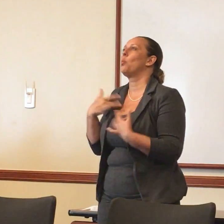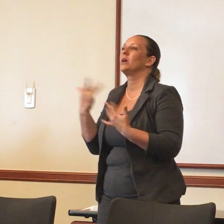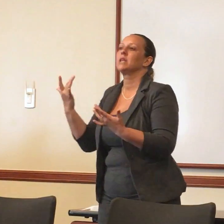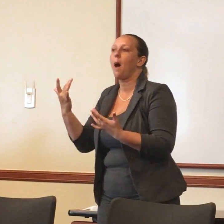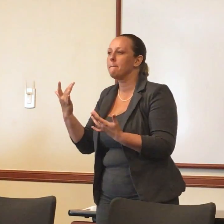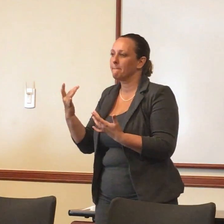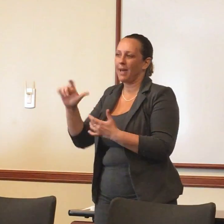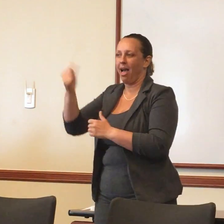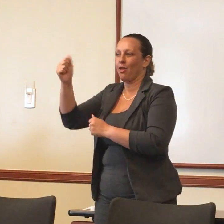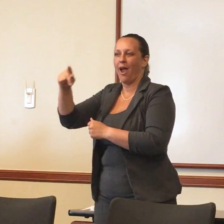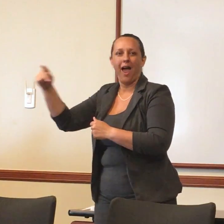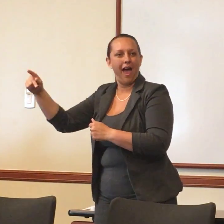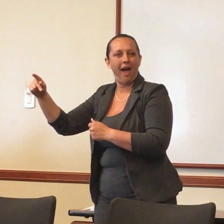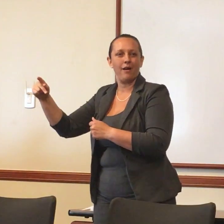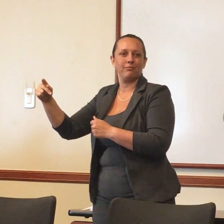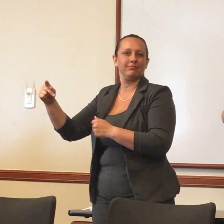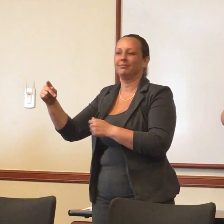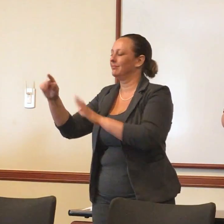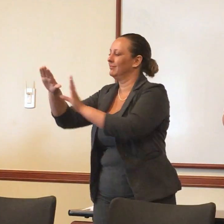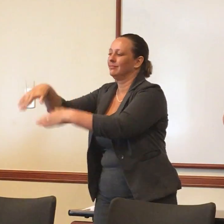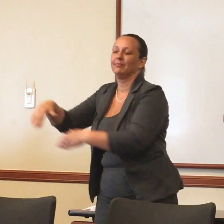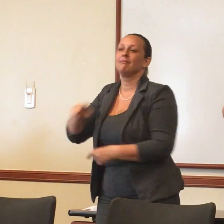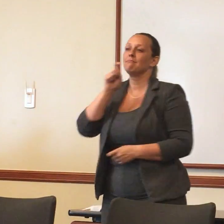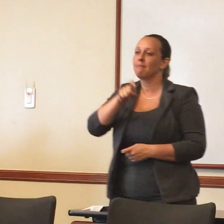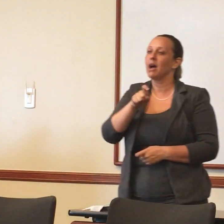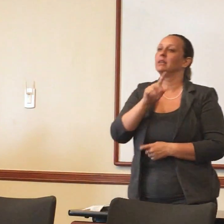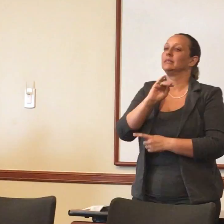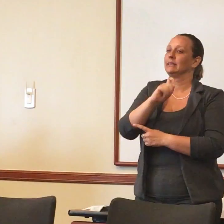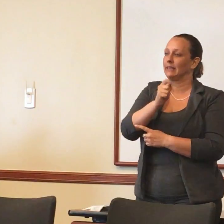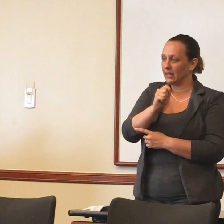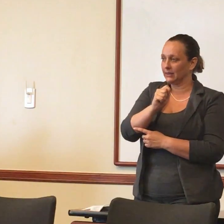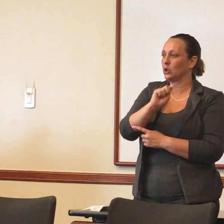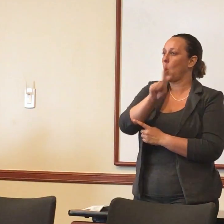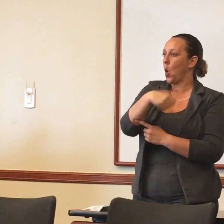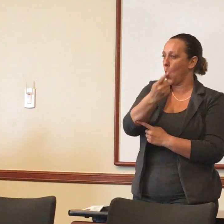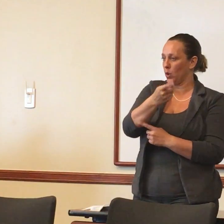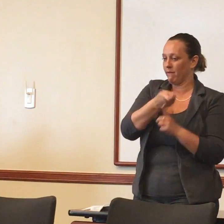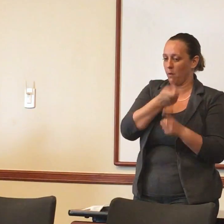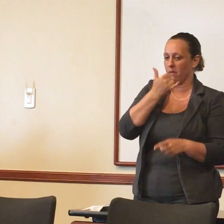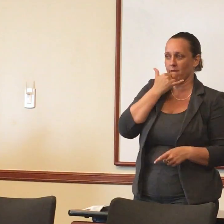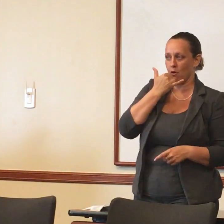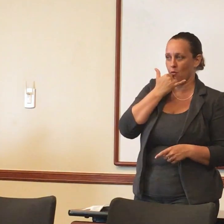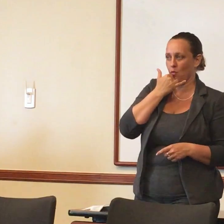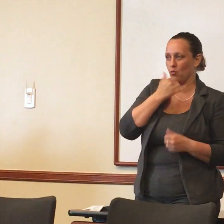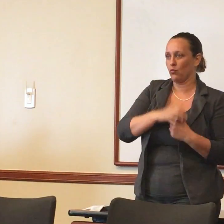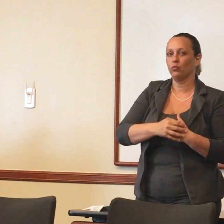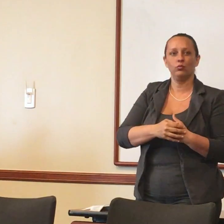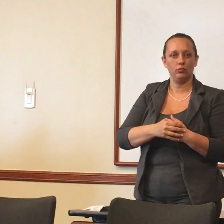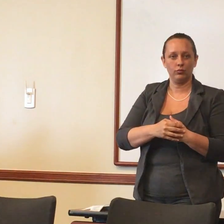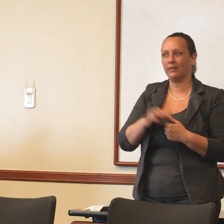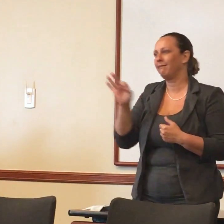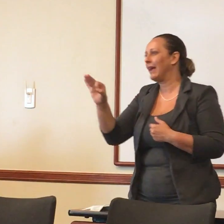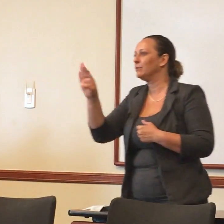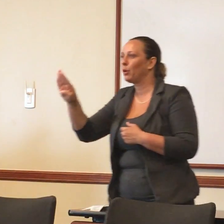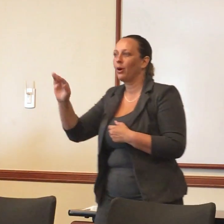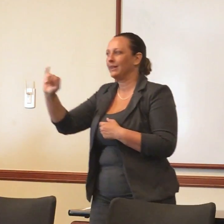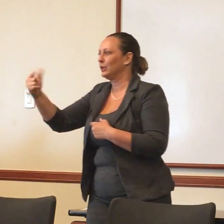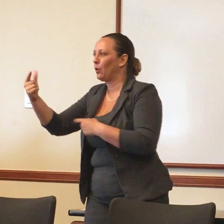it, they won't work also. It has to be the text messaging application from the phone itself.